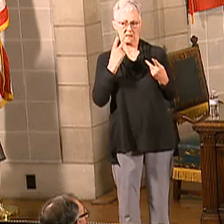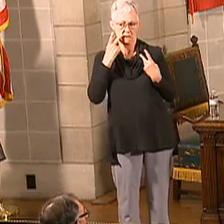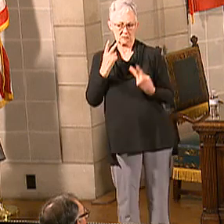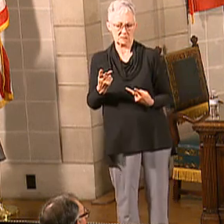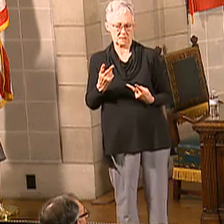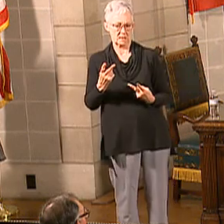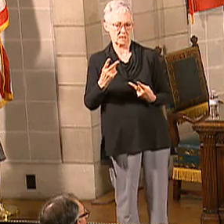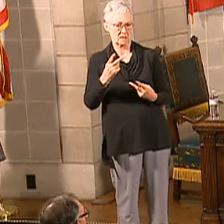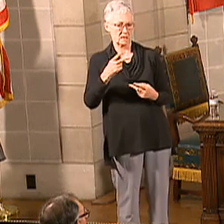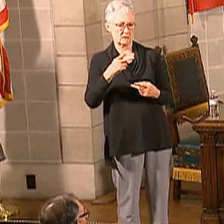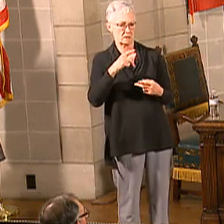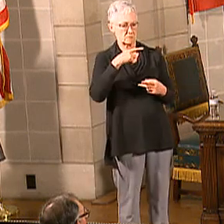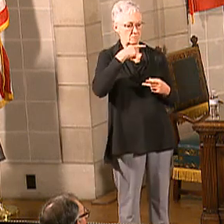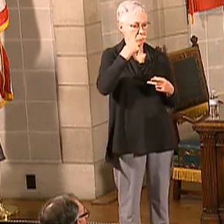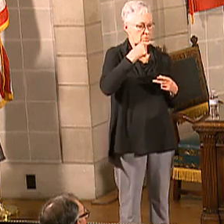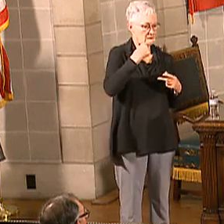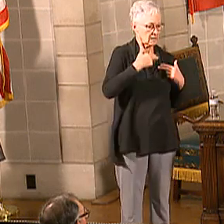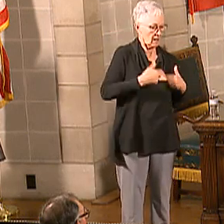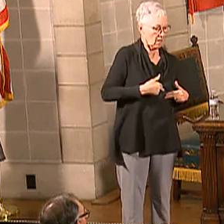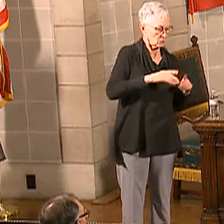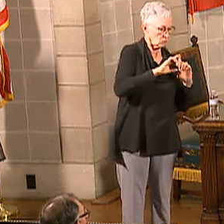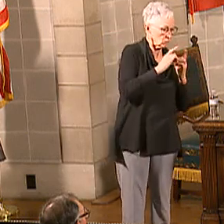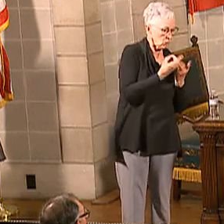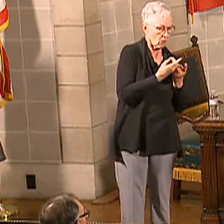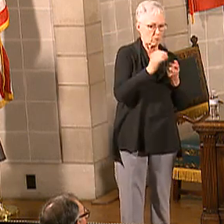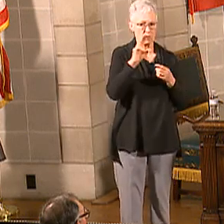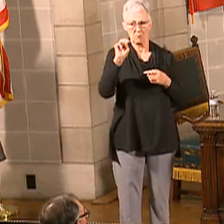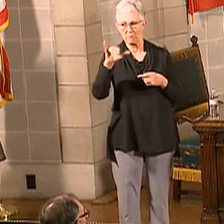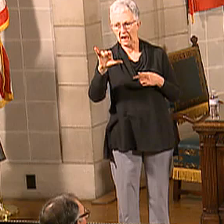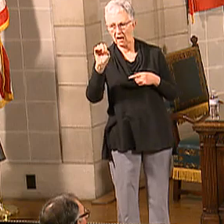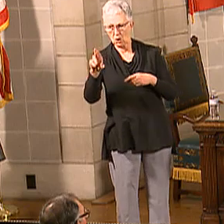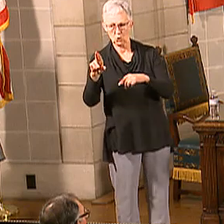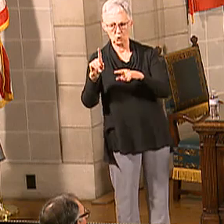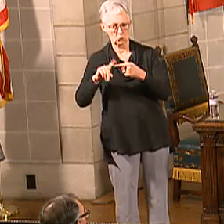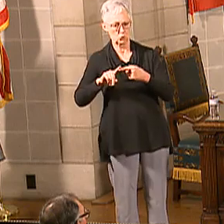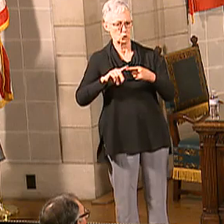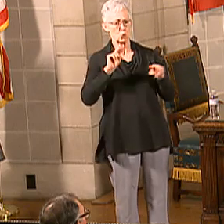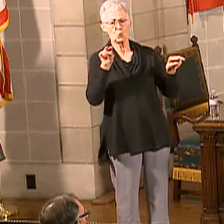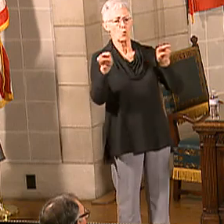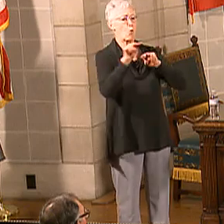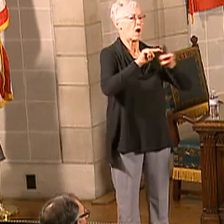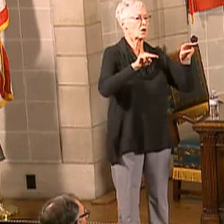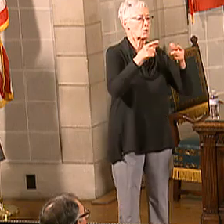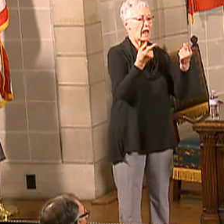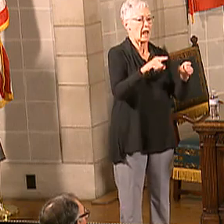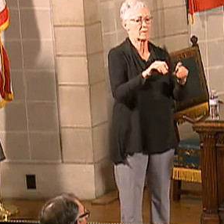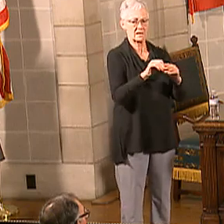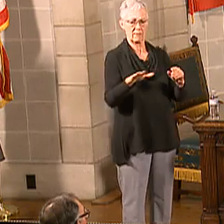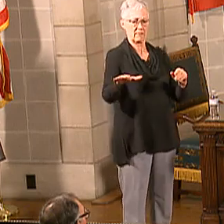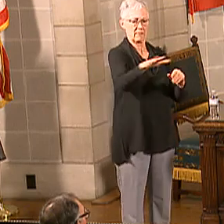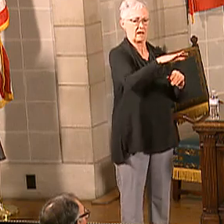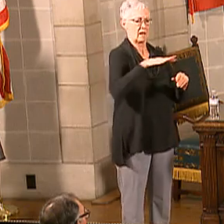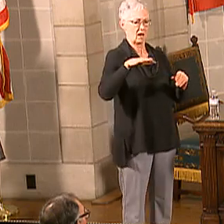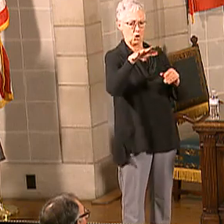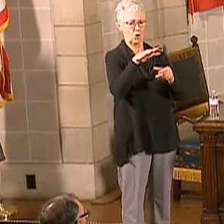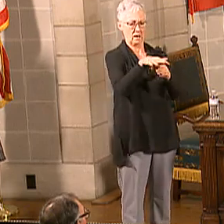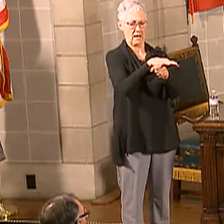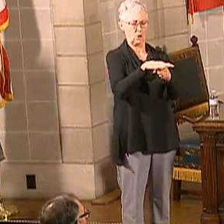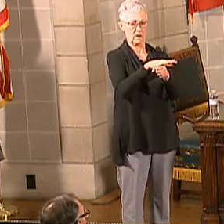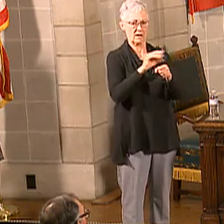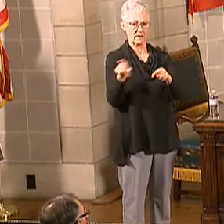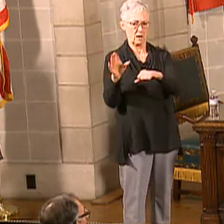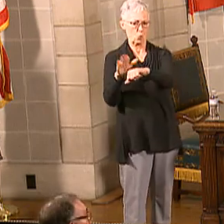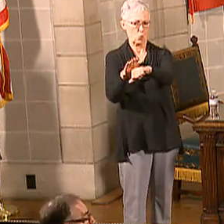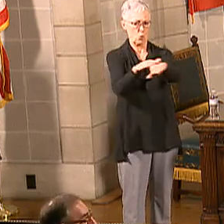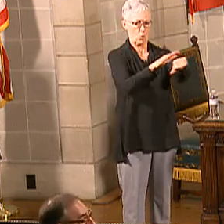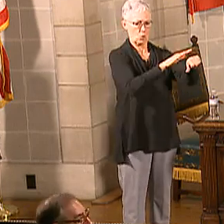mayors, reach out to organizations they think can improve upon what their current processes are and handle it that way. Paul? So could